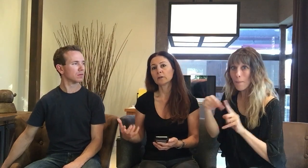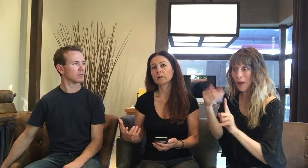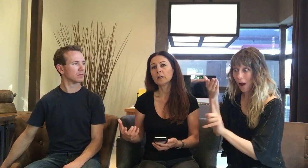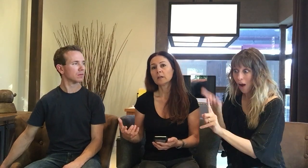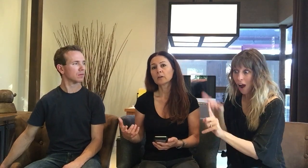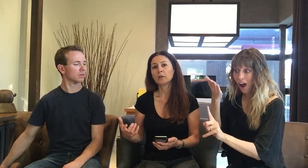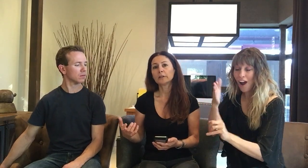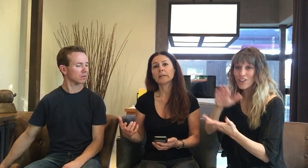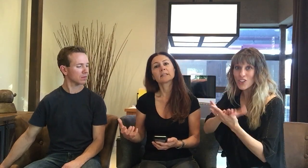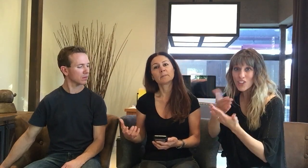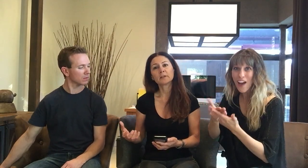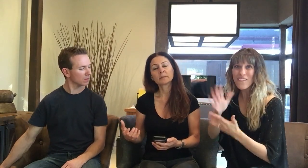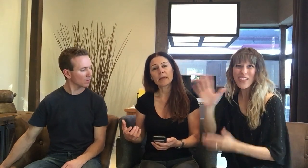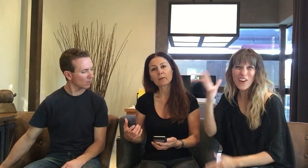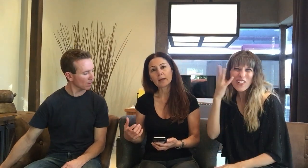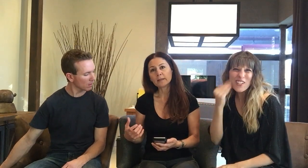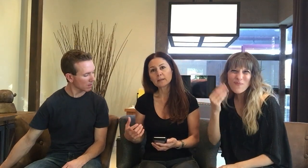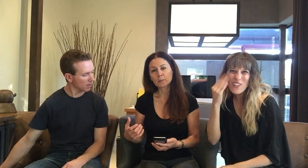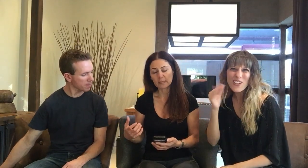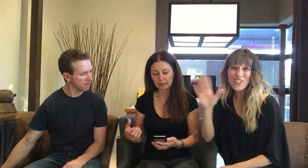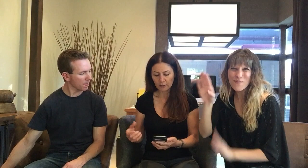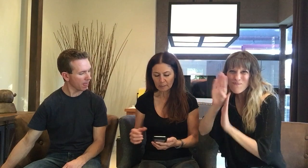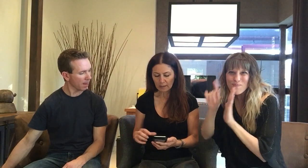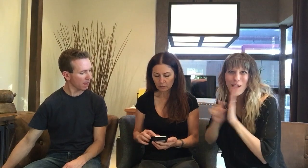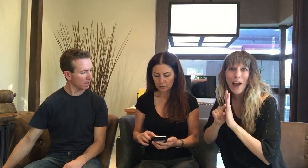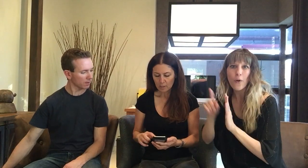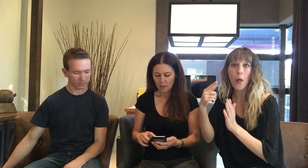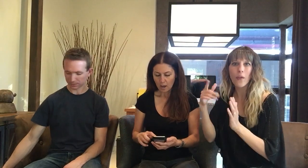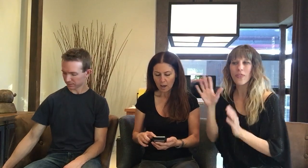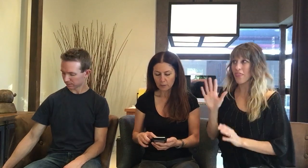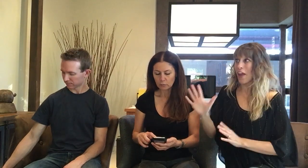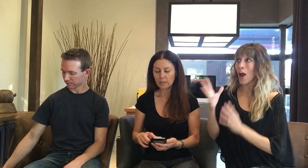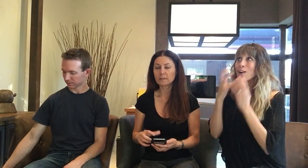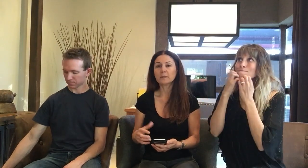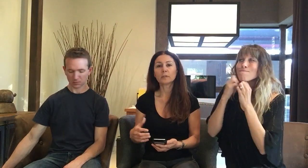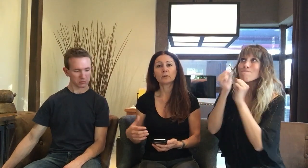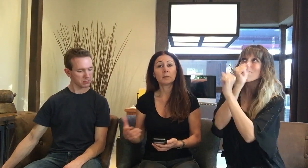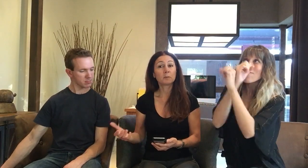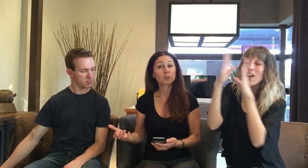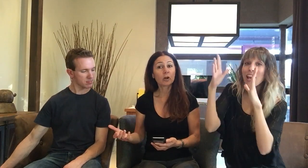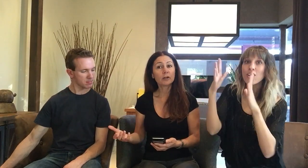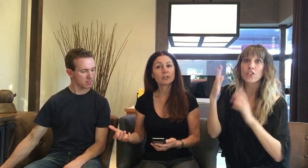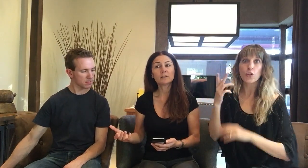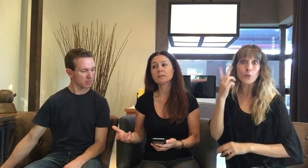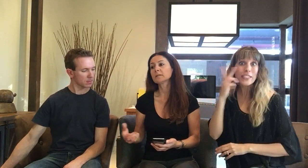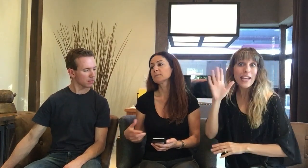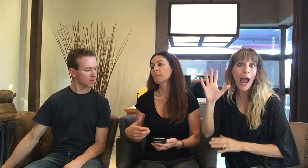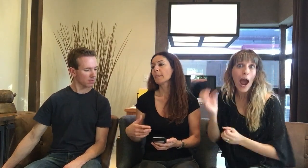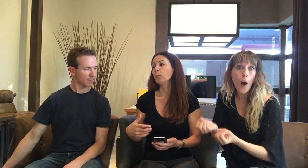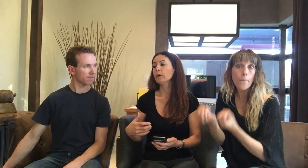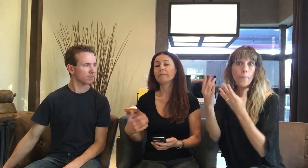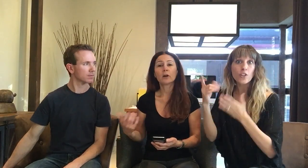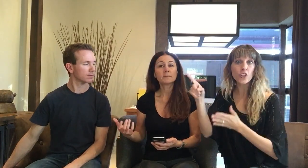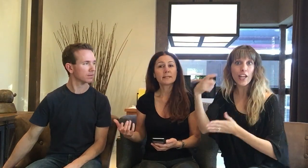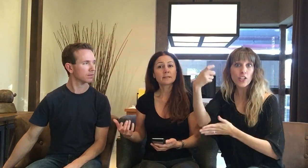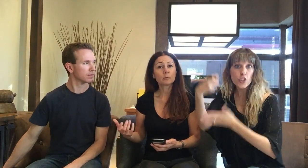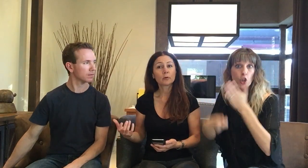their culinary experience and background is, what they care about. You can see what their minimum charge is, what farms they support